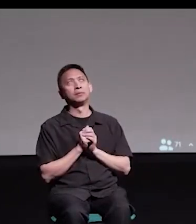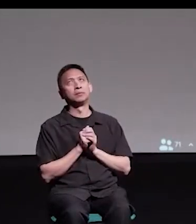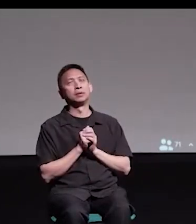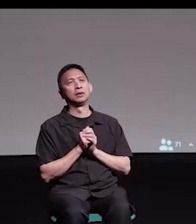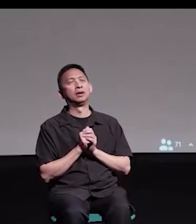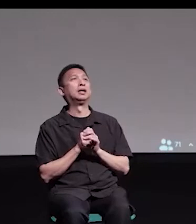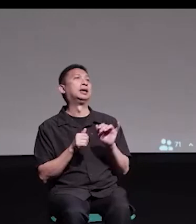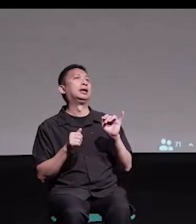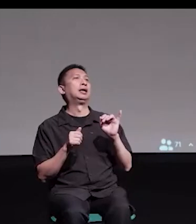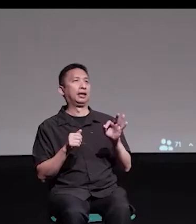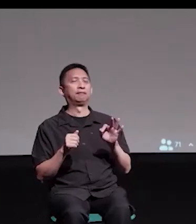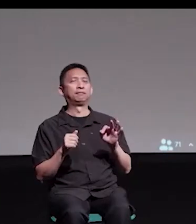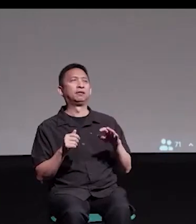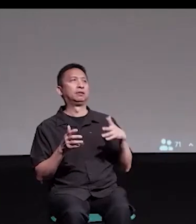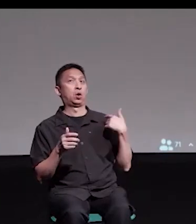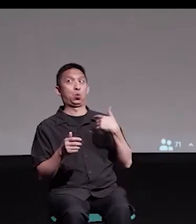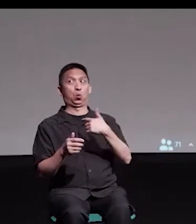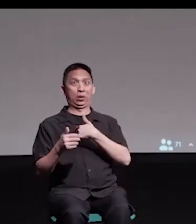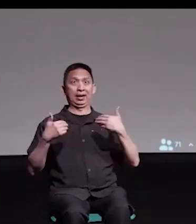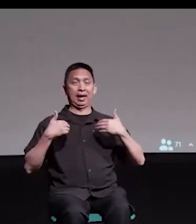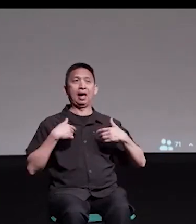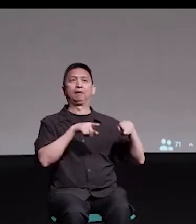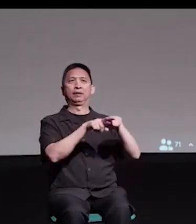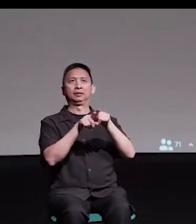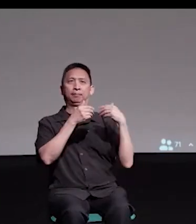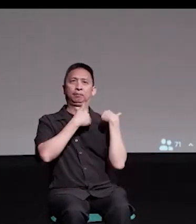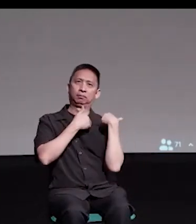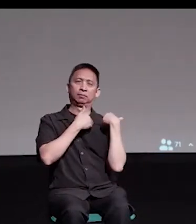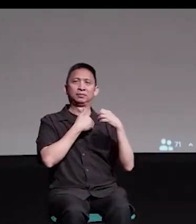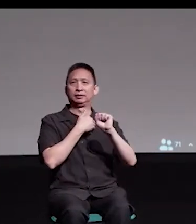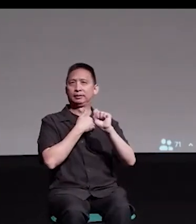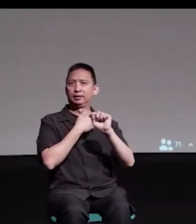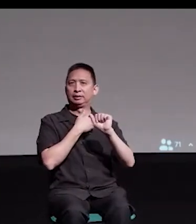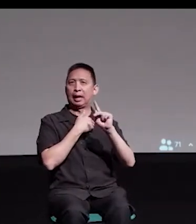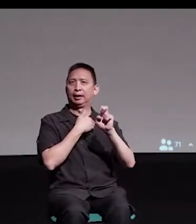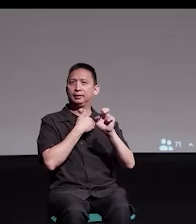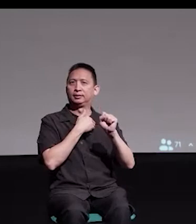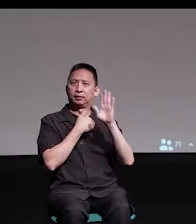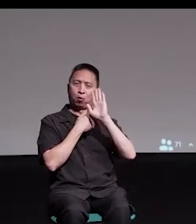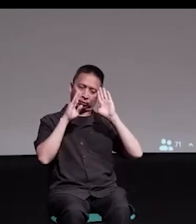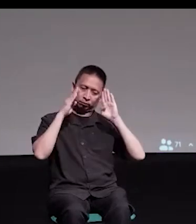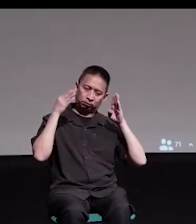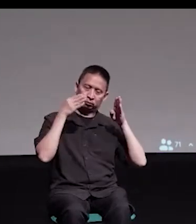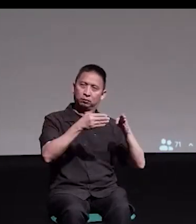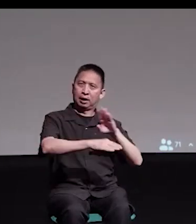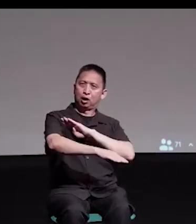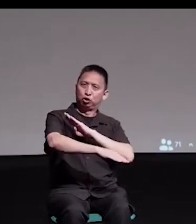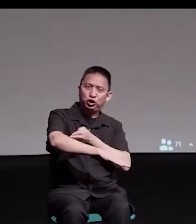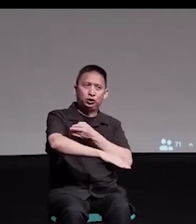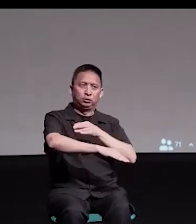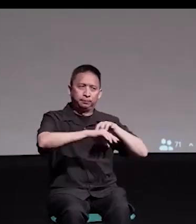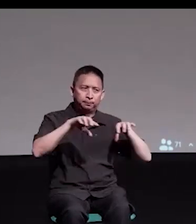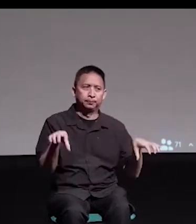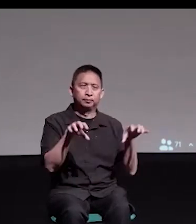kind of stakes in telling the story and this putting the same kind of energy. That's all. Getting in the